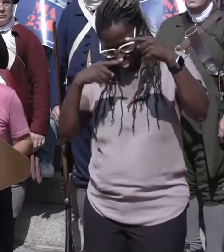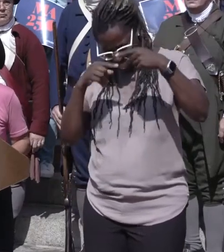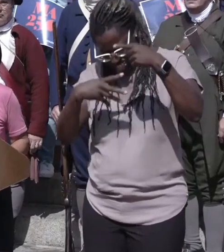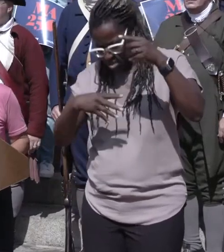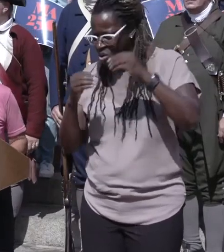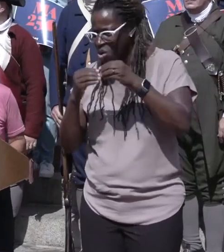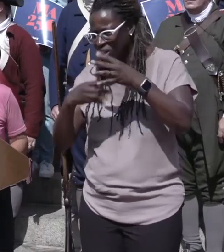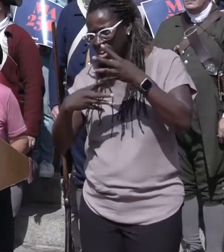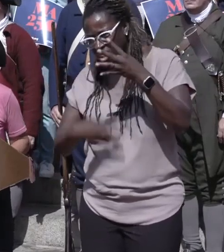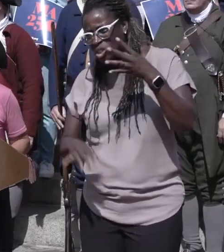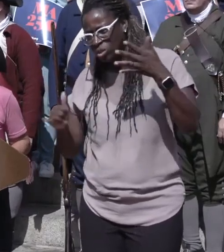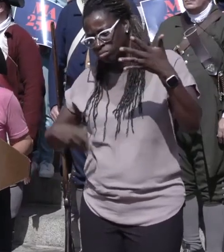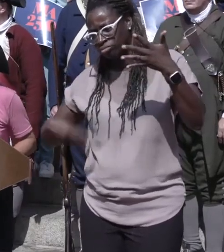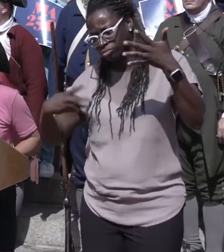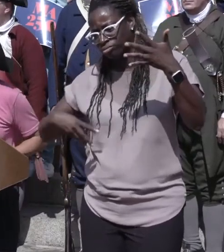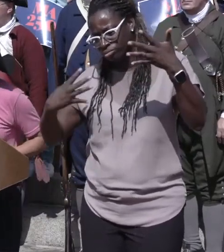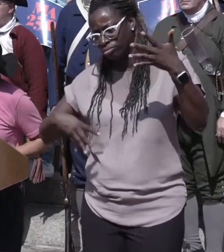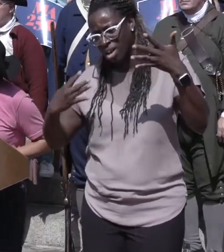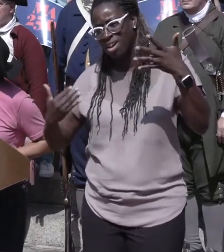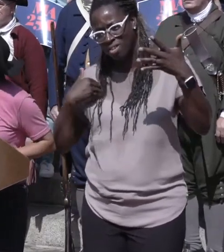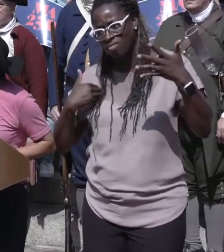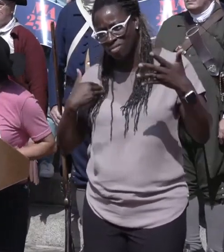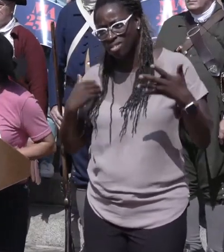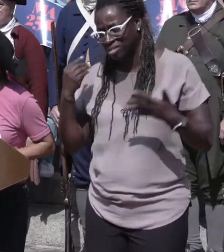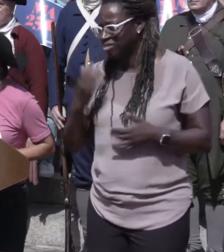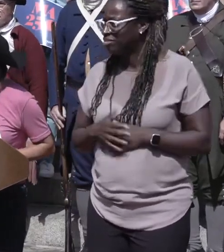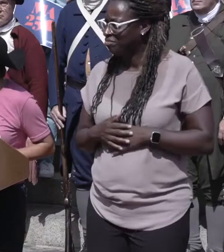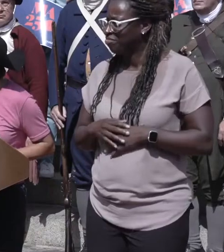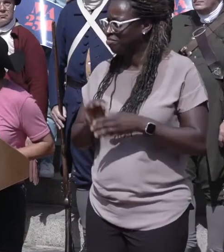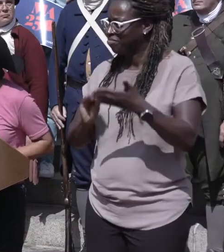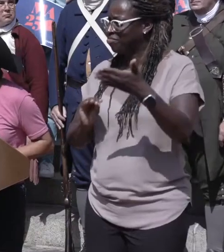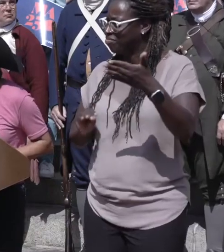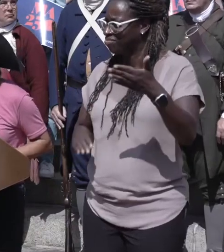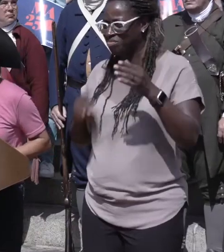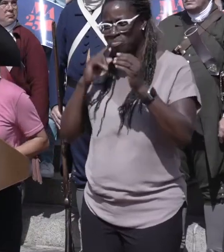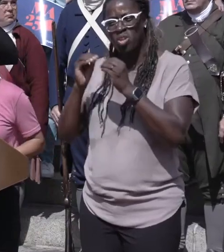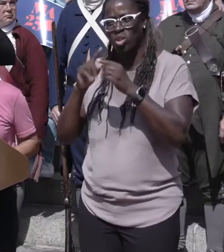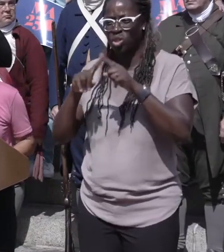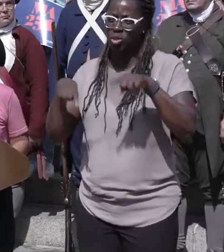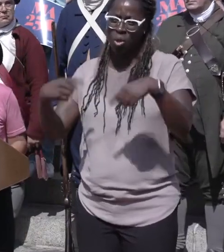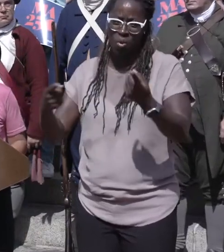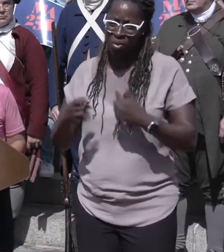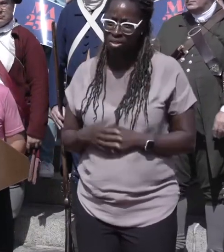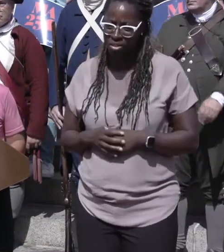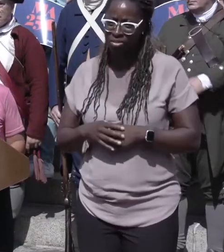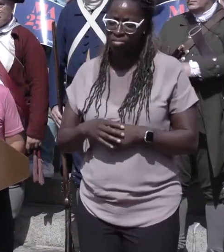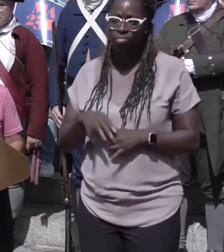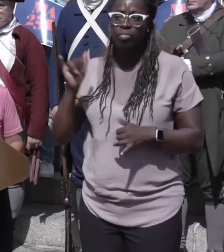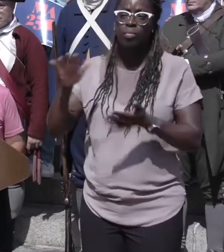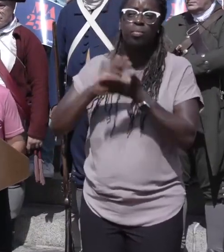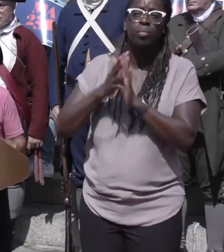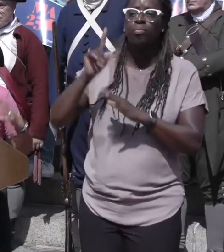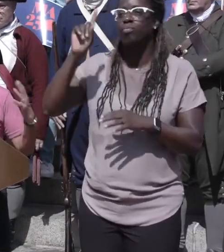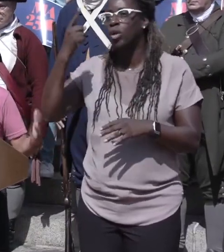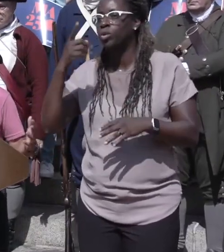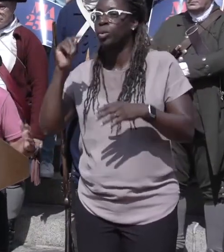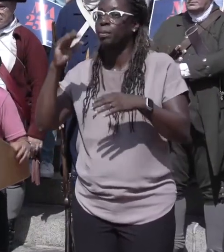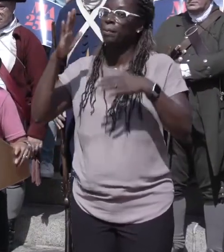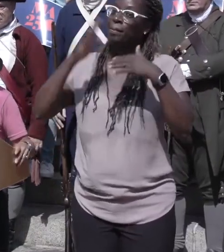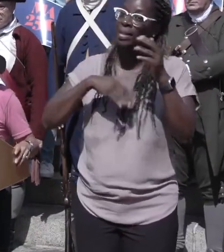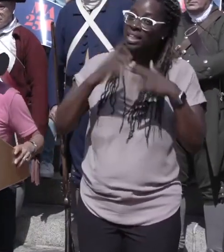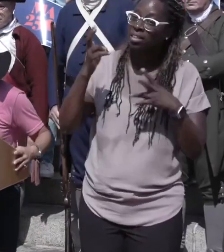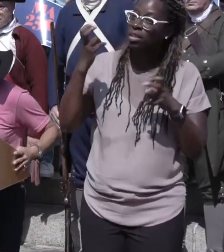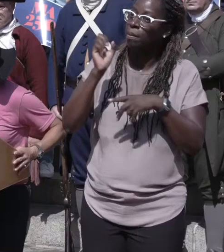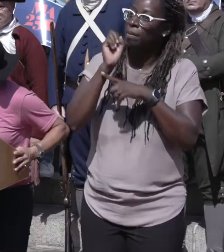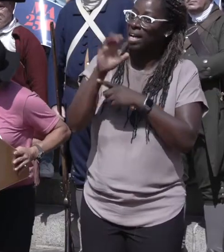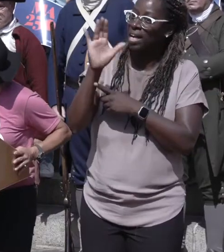to solve mental health, the first to fight and beat climate change, the first to make the world safer and better and more equitable for everybody